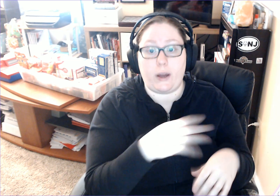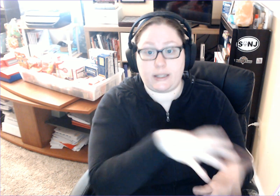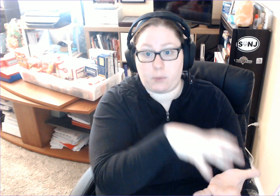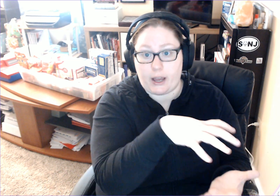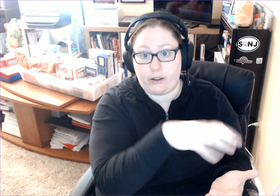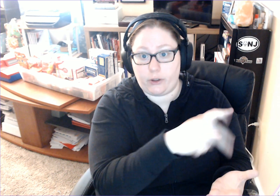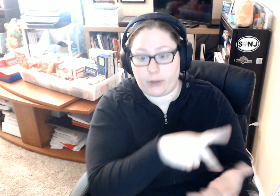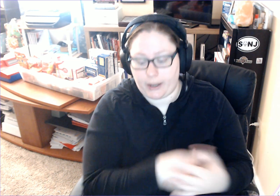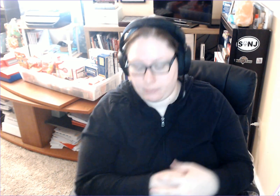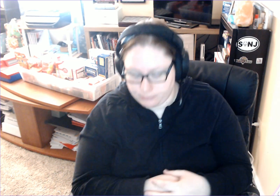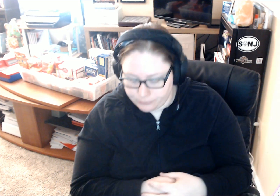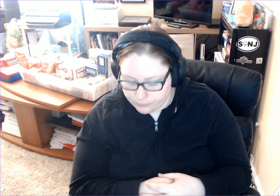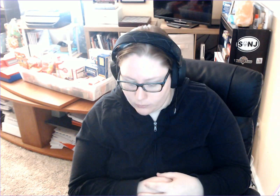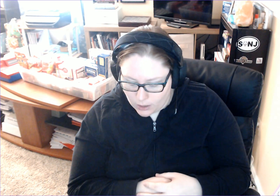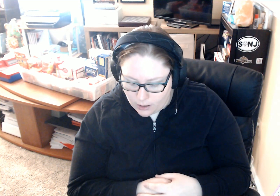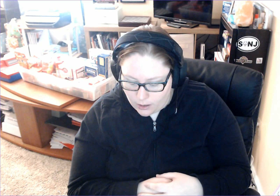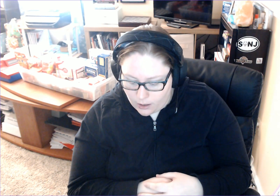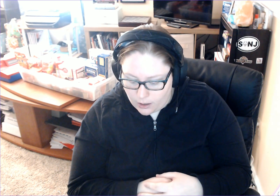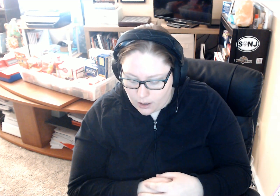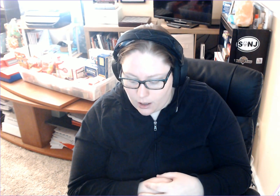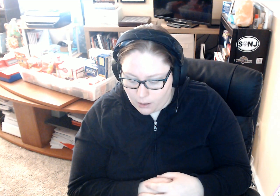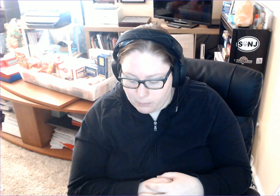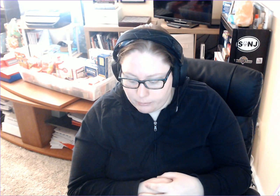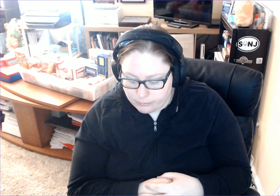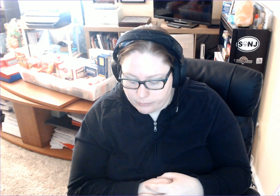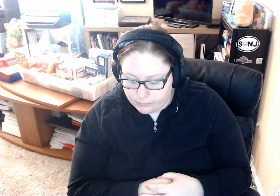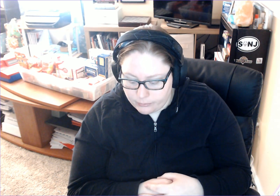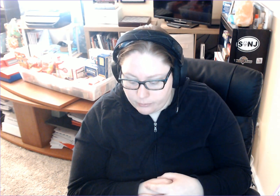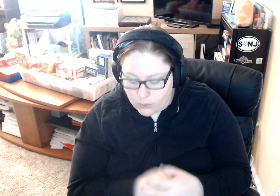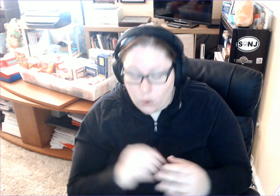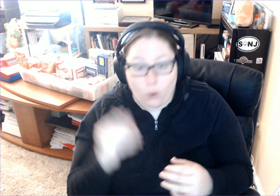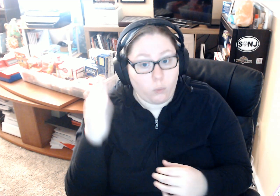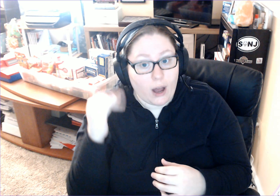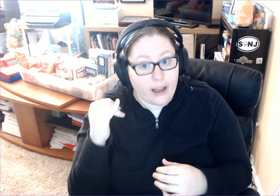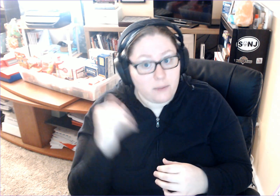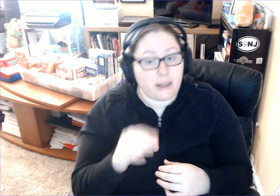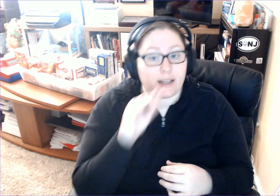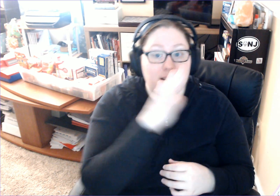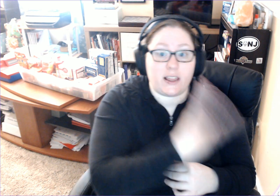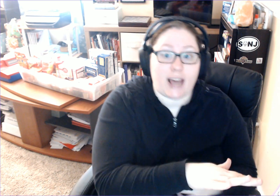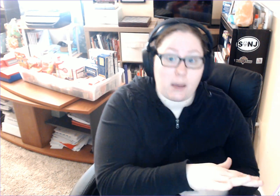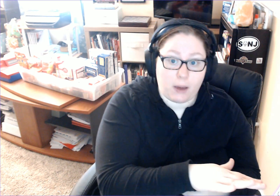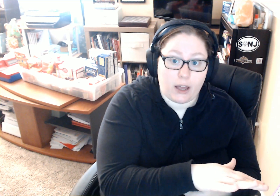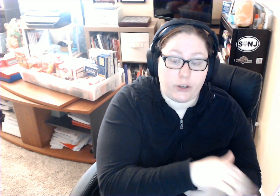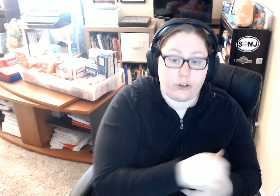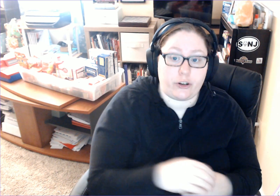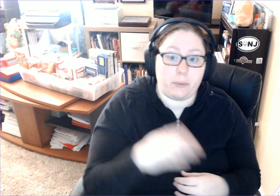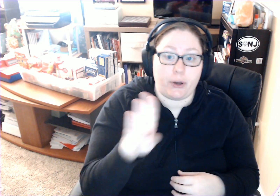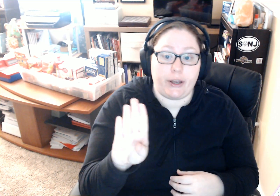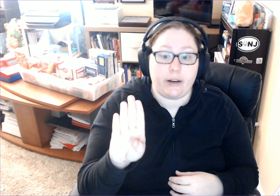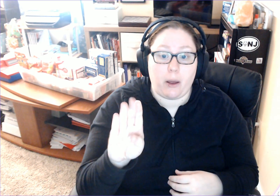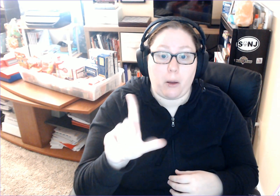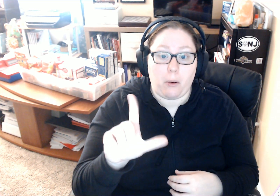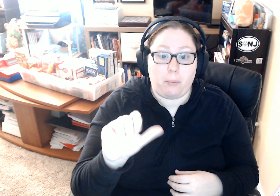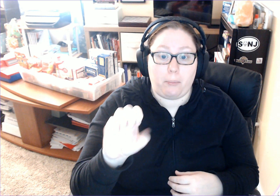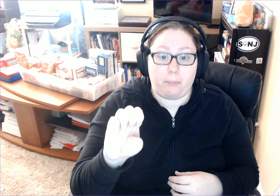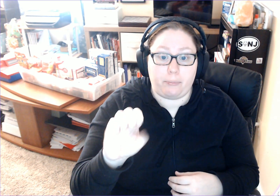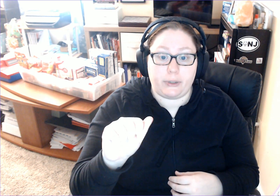pile, okay? Um, why? Because that pile you're going to put